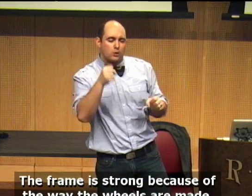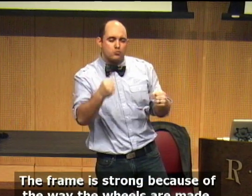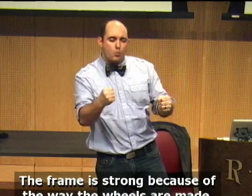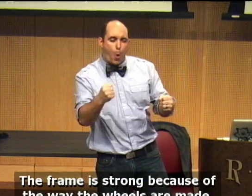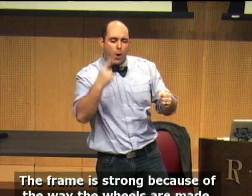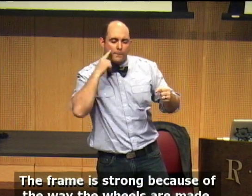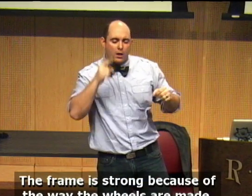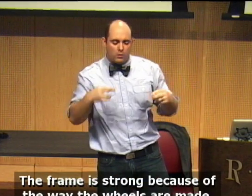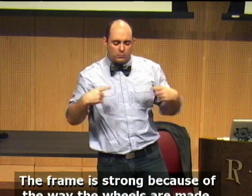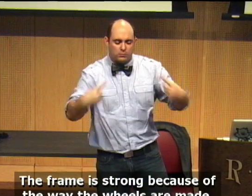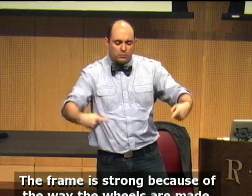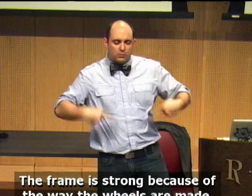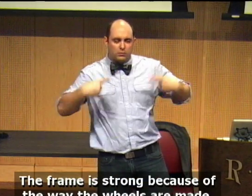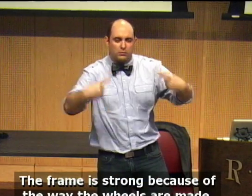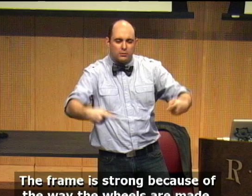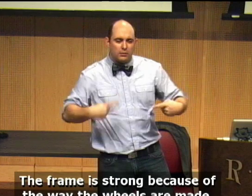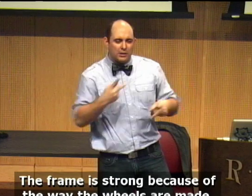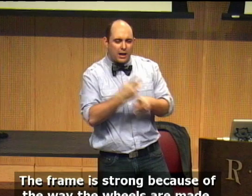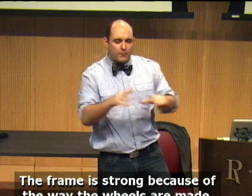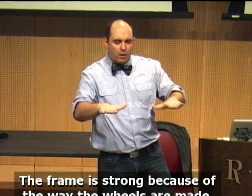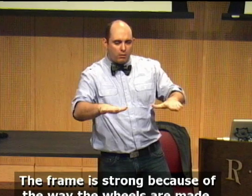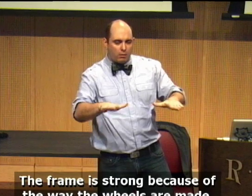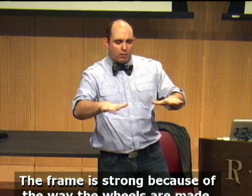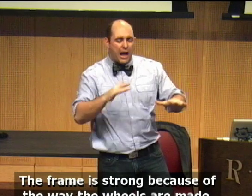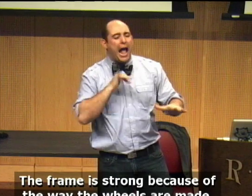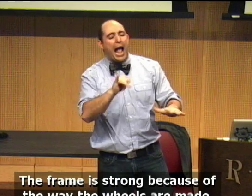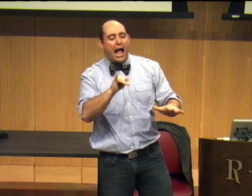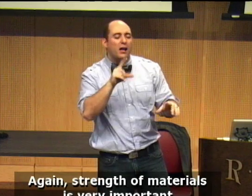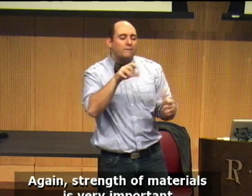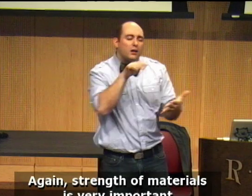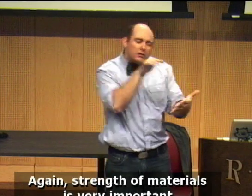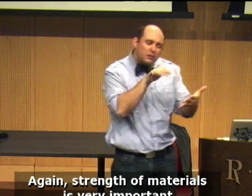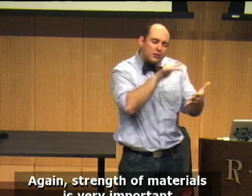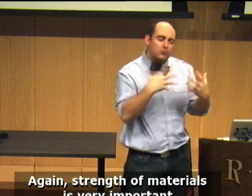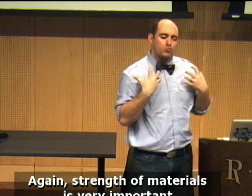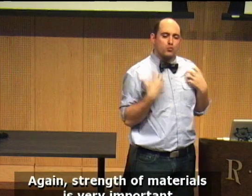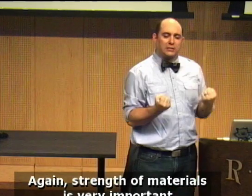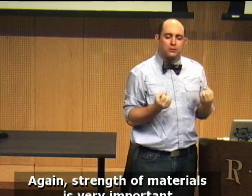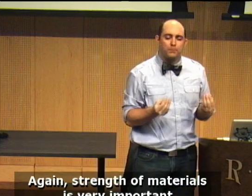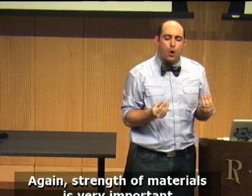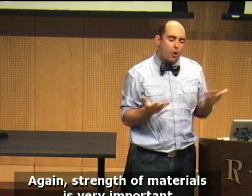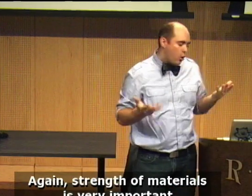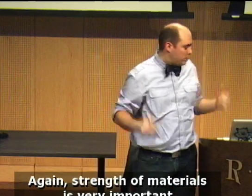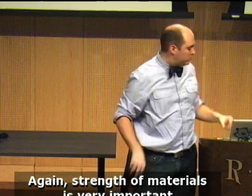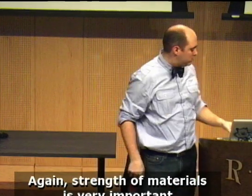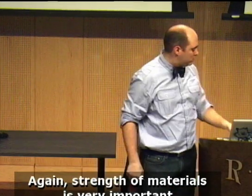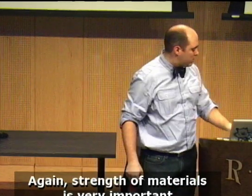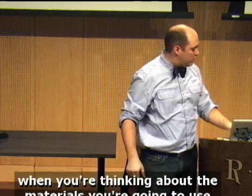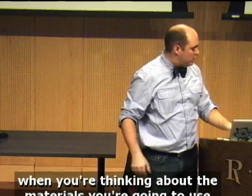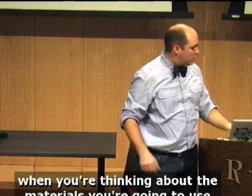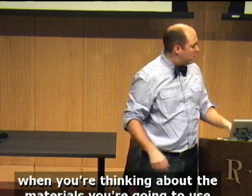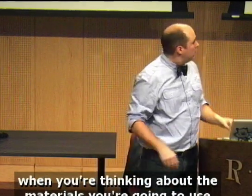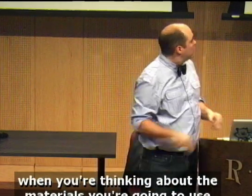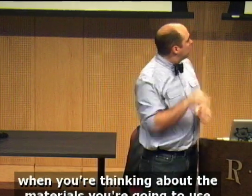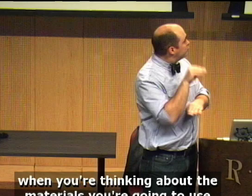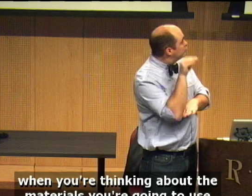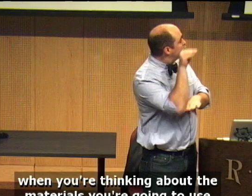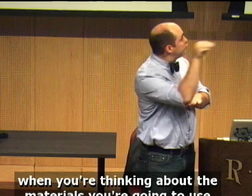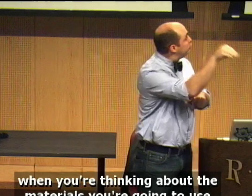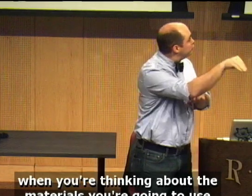of the way the wheels are made. Again, strength of materials is very important when you're thinking about the materials you're going to